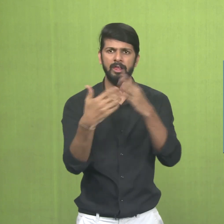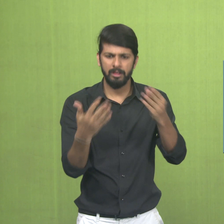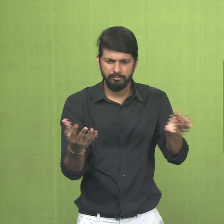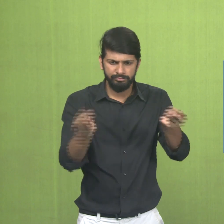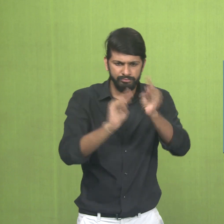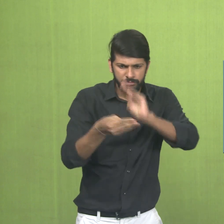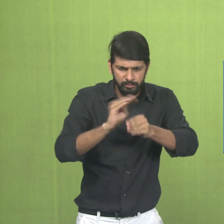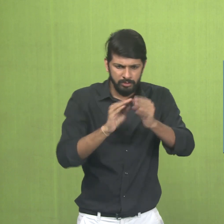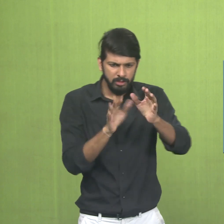college,